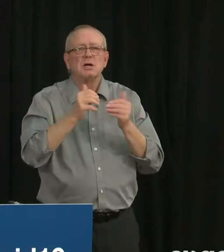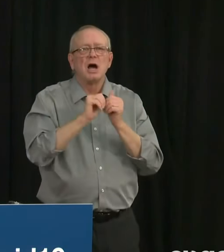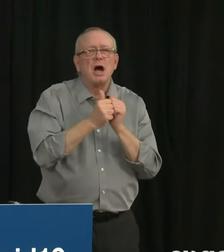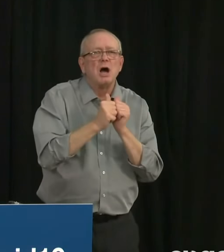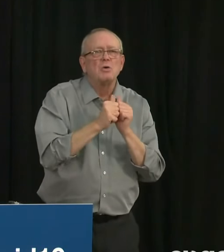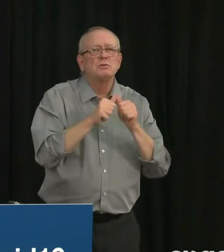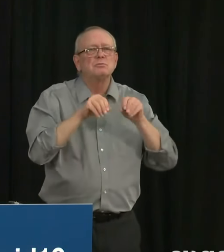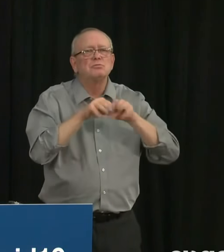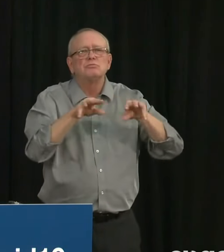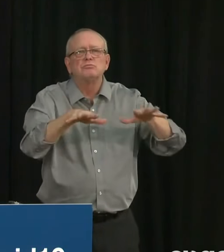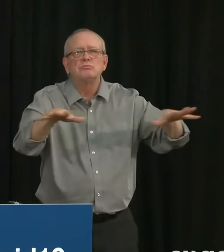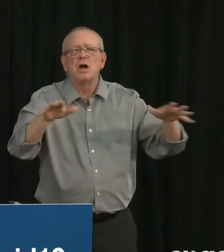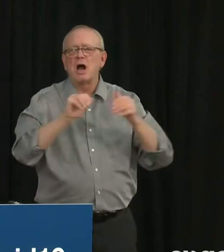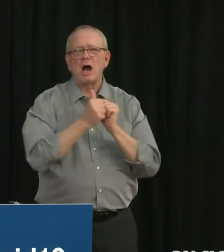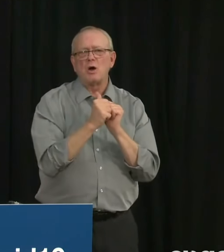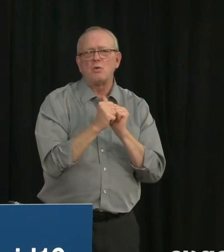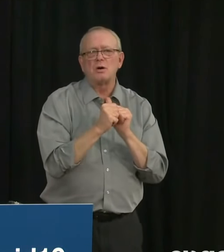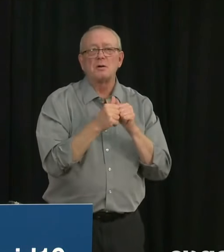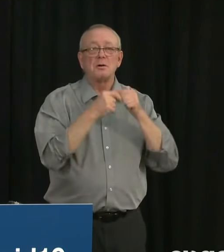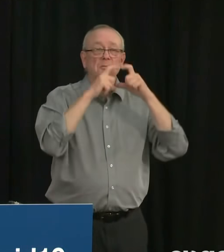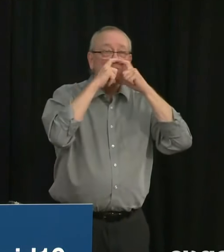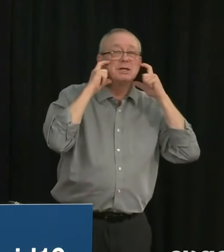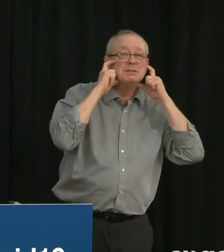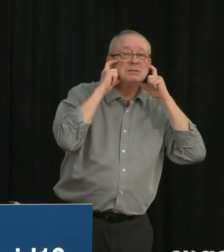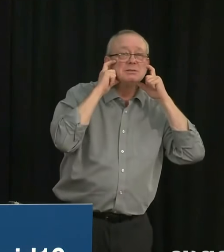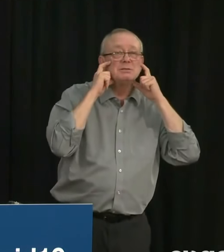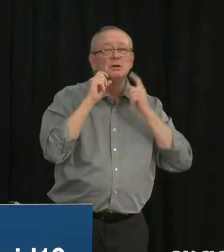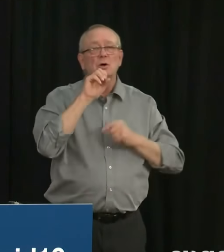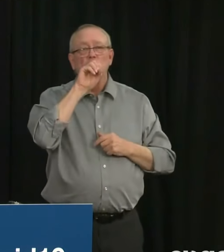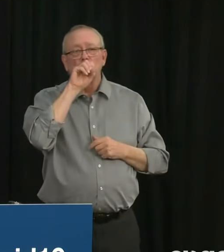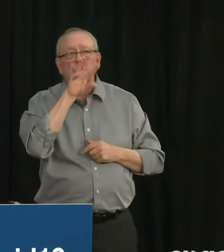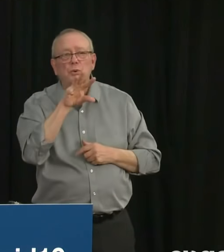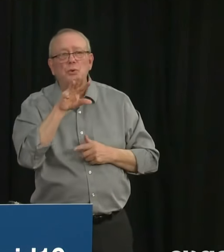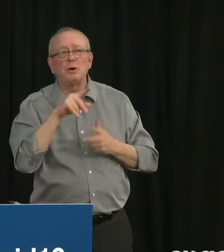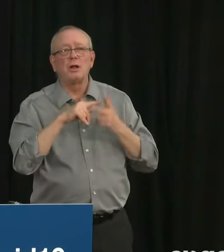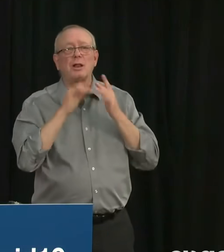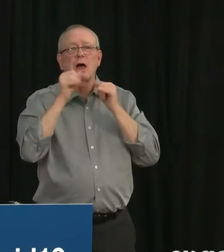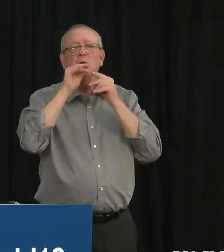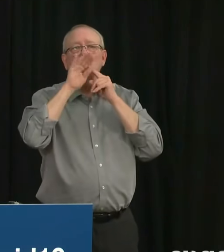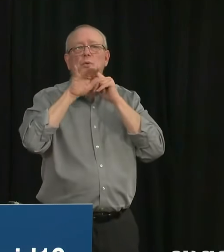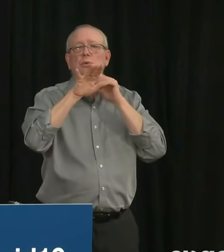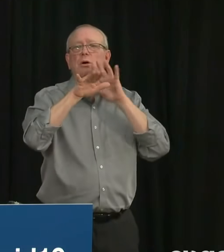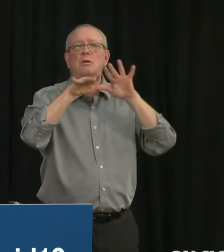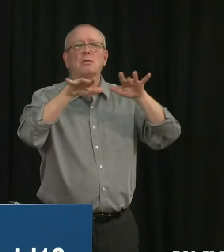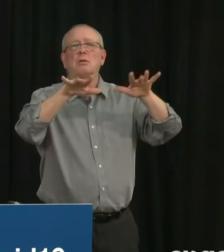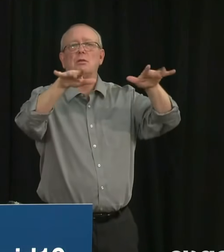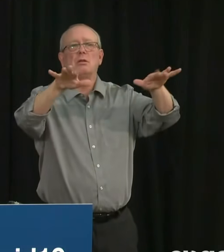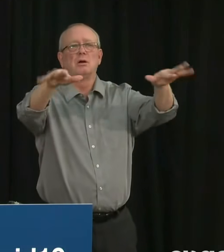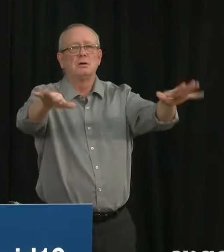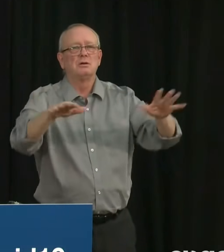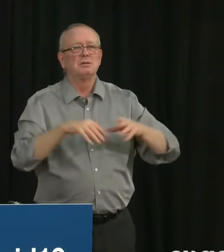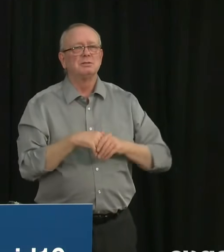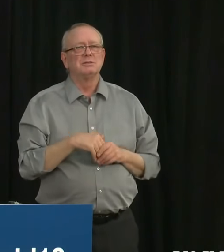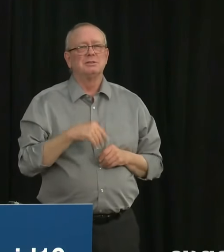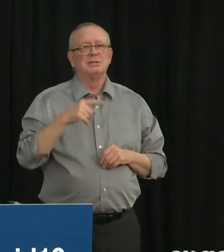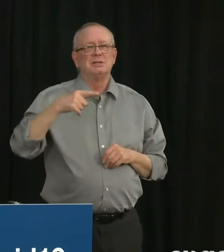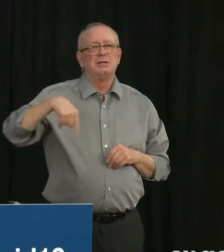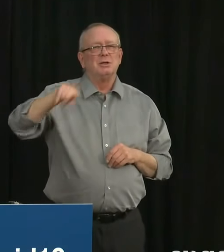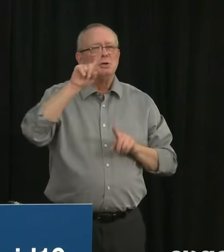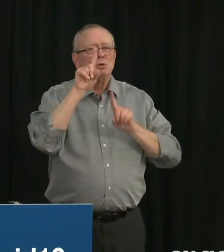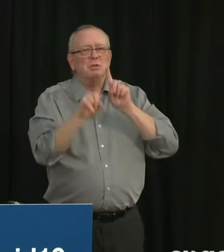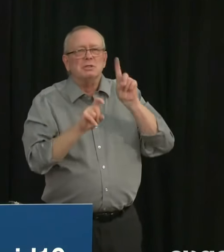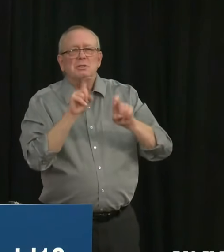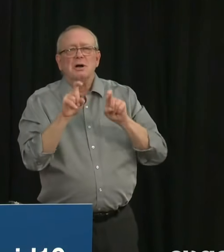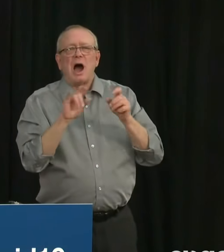aerosol transmission, and what this means for you. There has been interest in aerosol transmission, so let me take a moment to talk